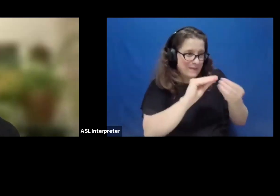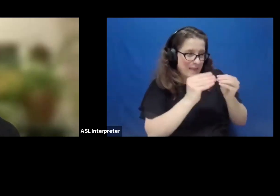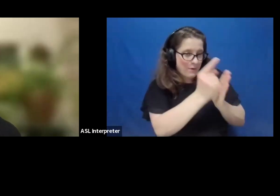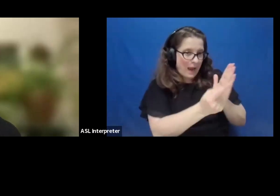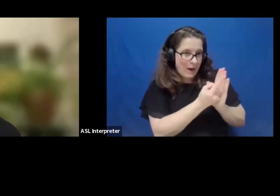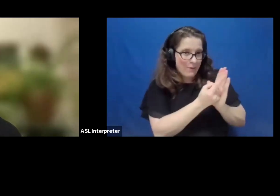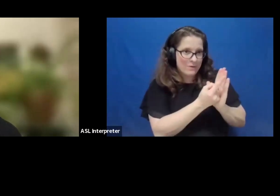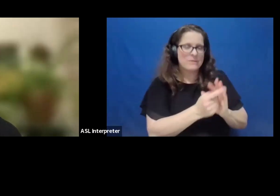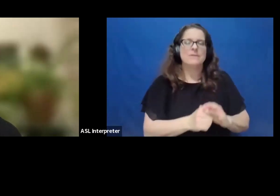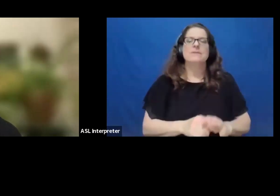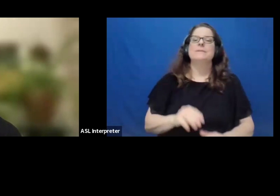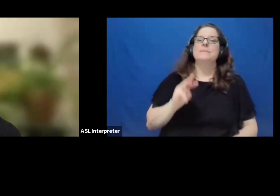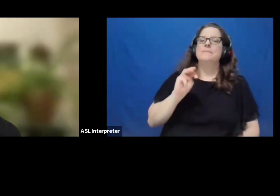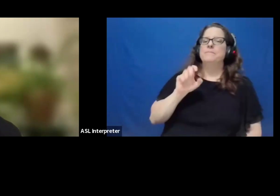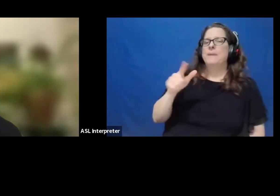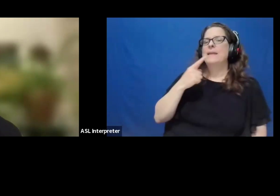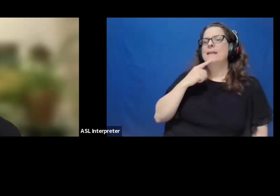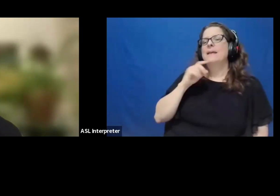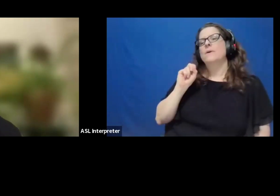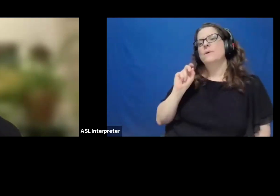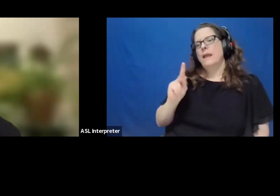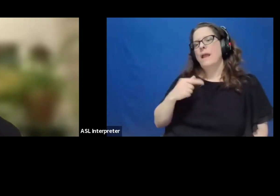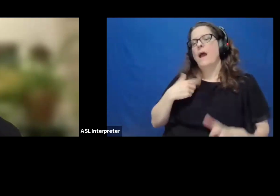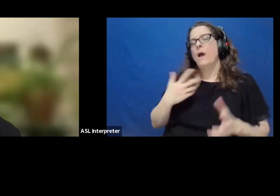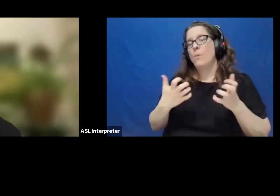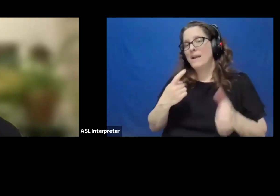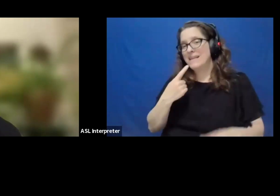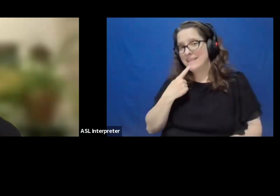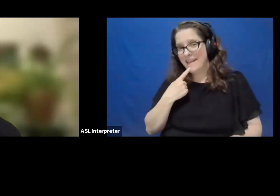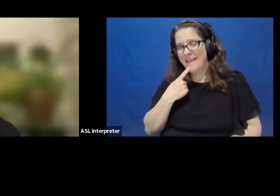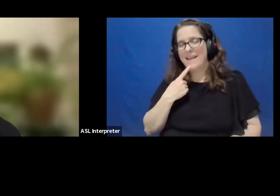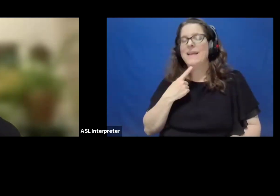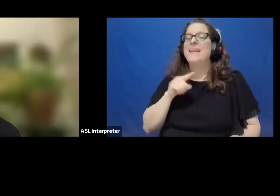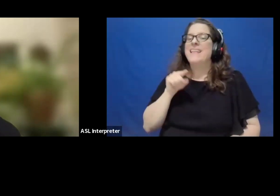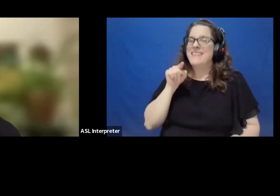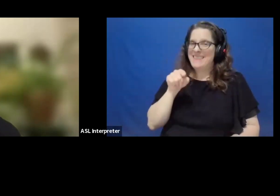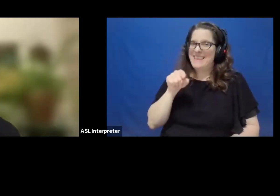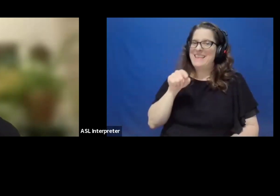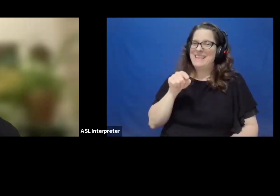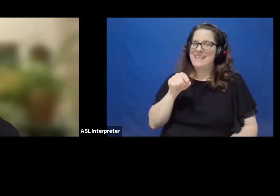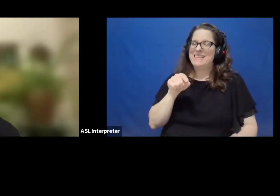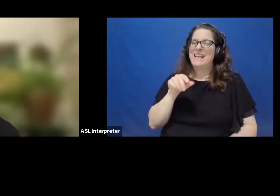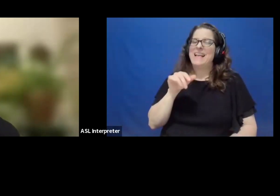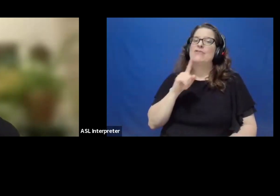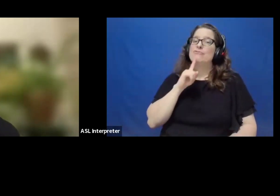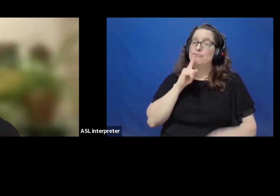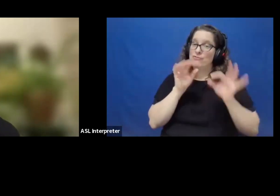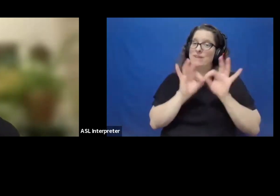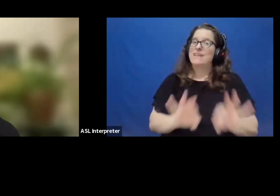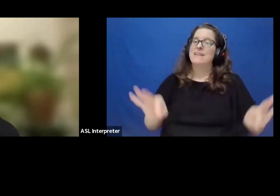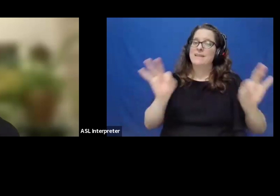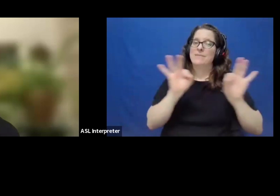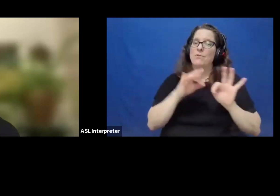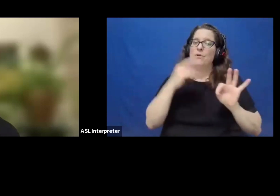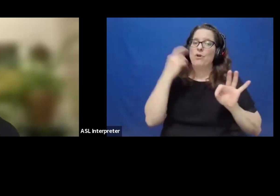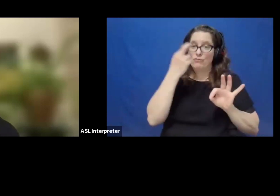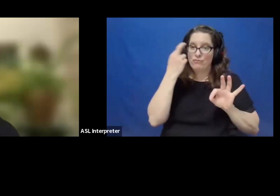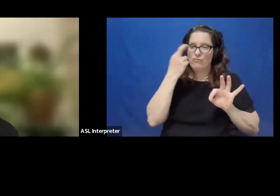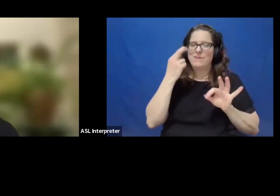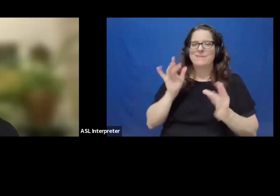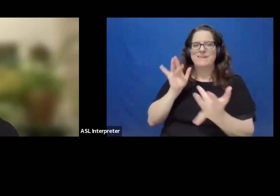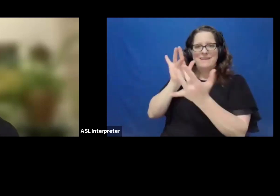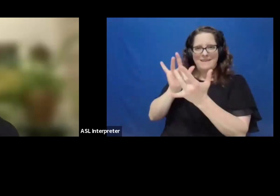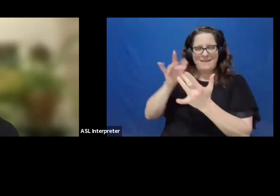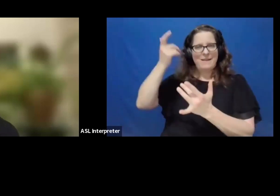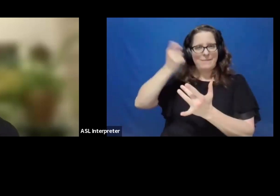Leon, I want to say that this is one of the most important reasons to confer with a benefits